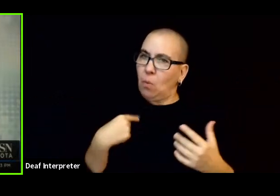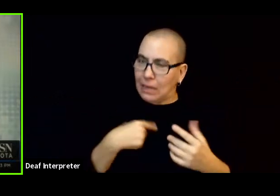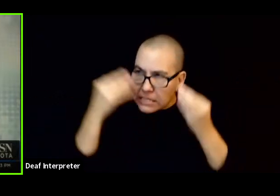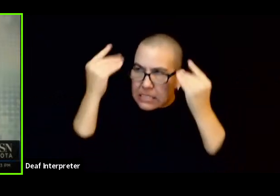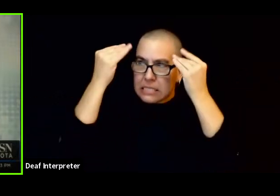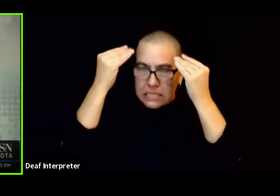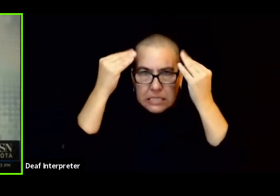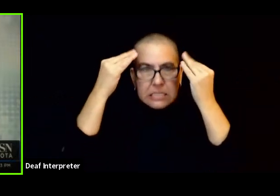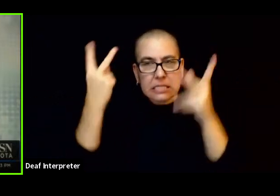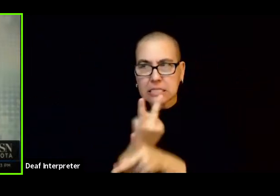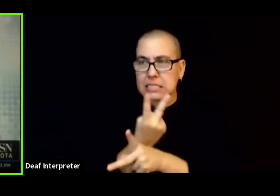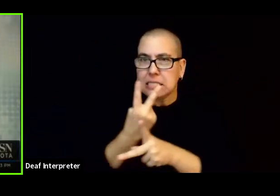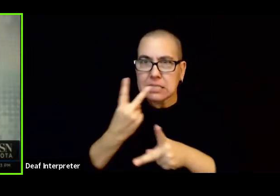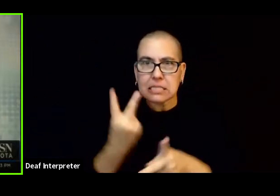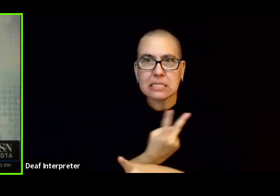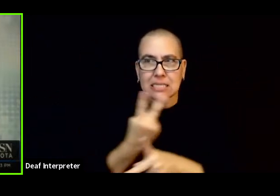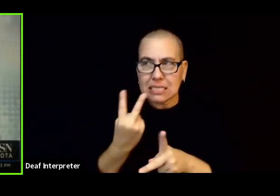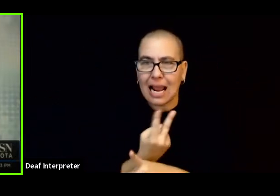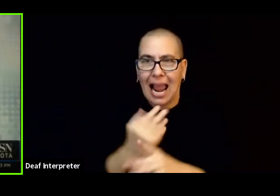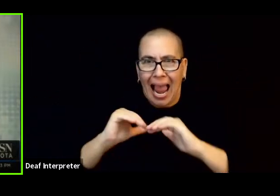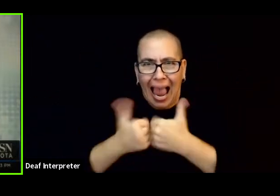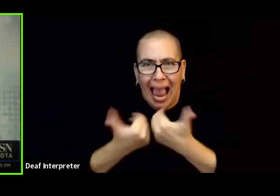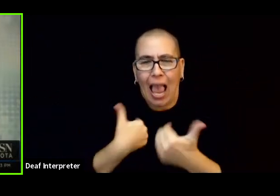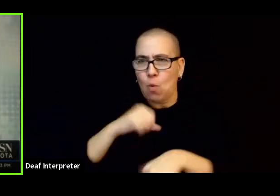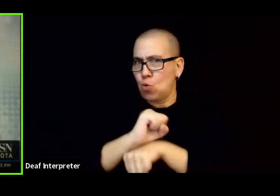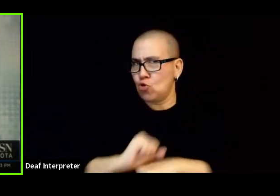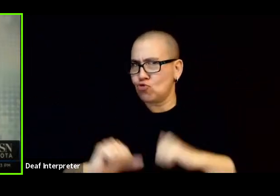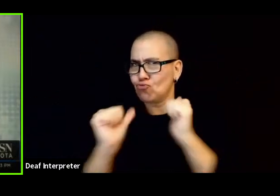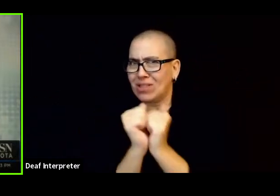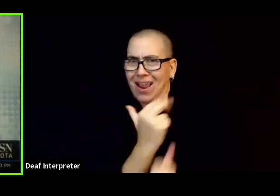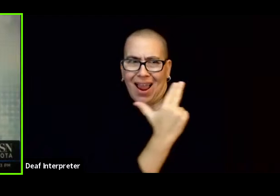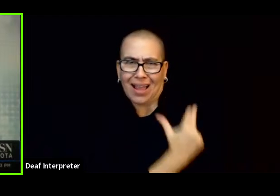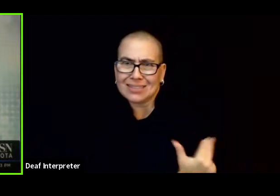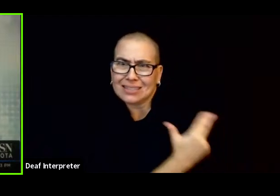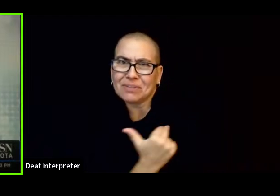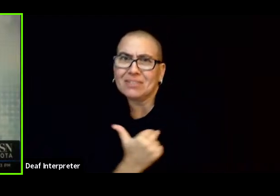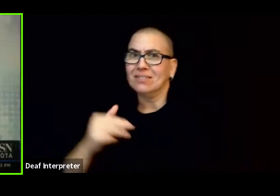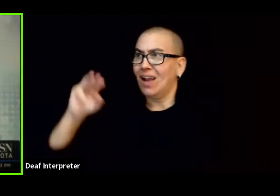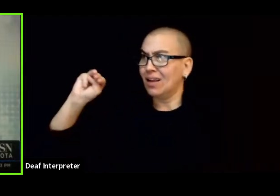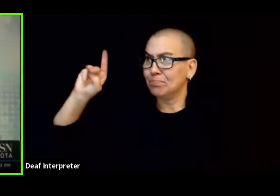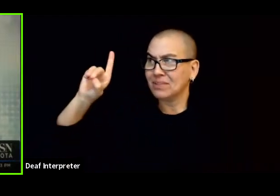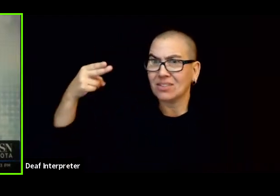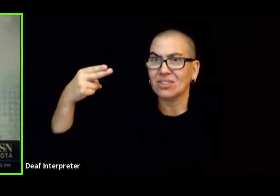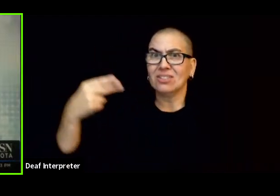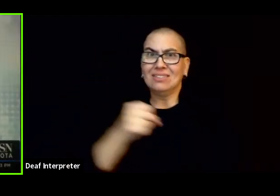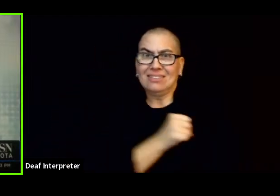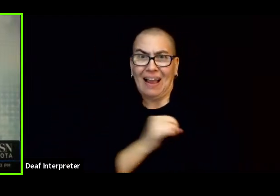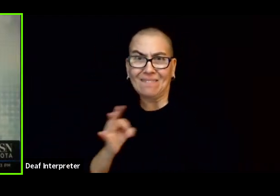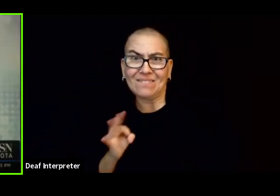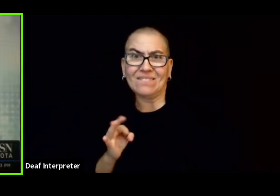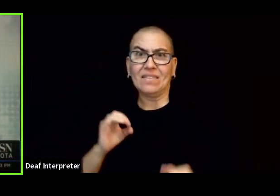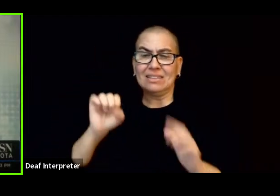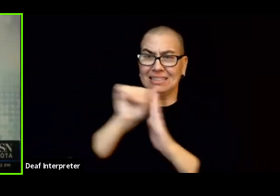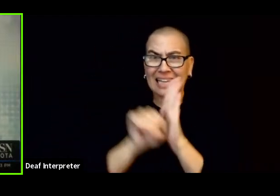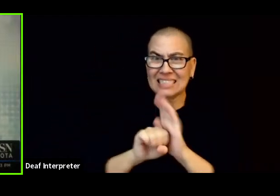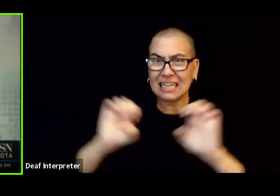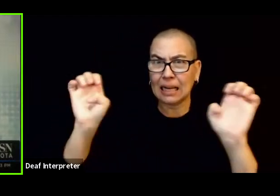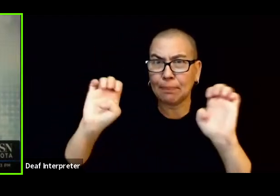together with the hospitals and with the State Emergency Operations Center at